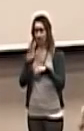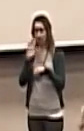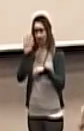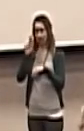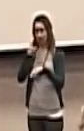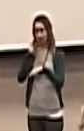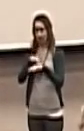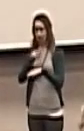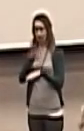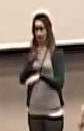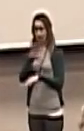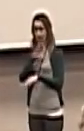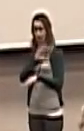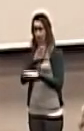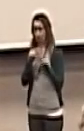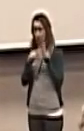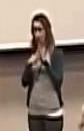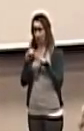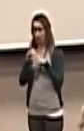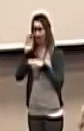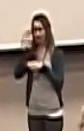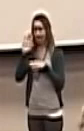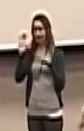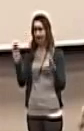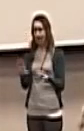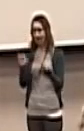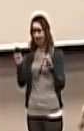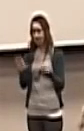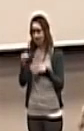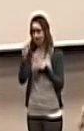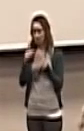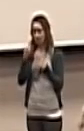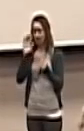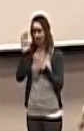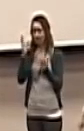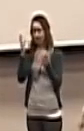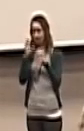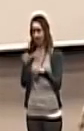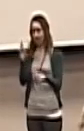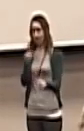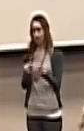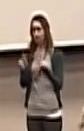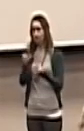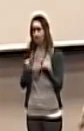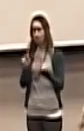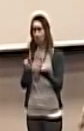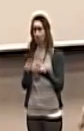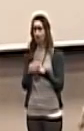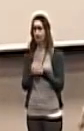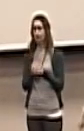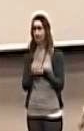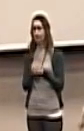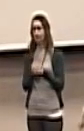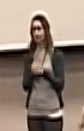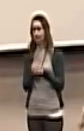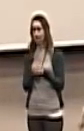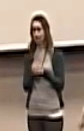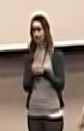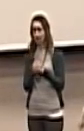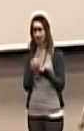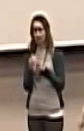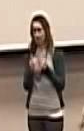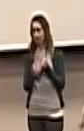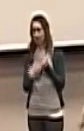are manifested in his activities among his covenant people. And perhaps the most distinctive characteristic